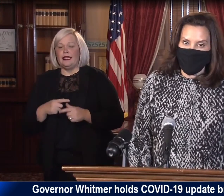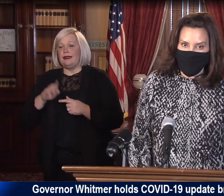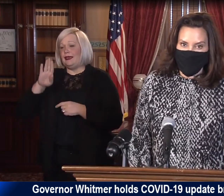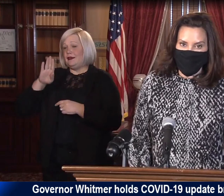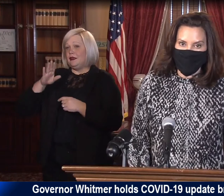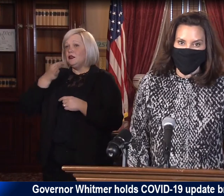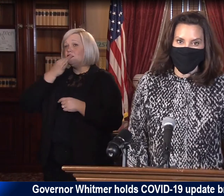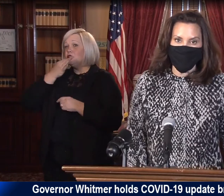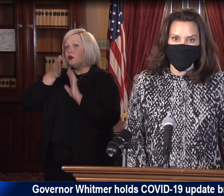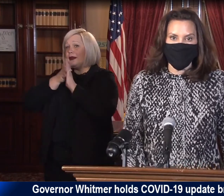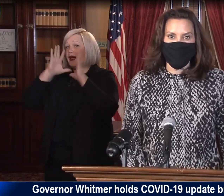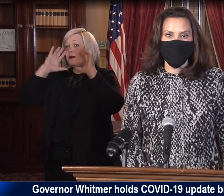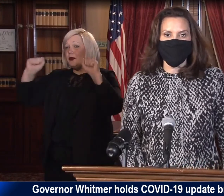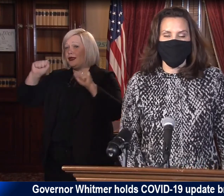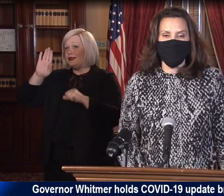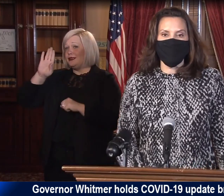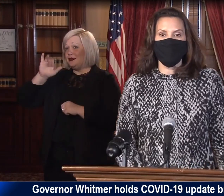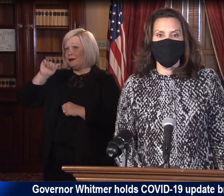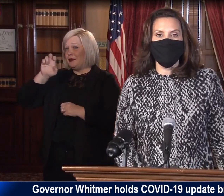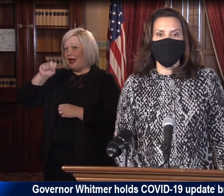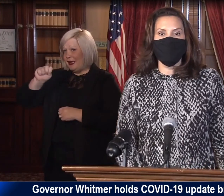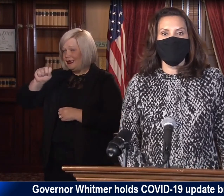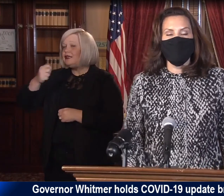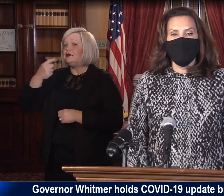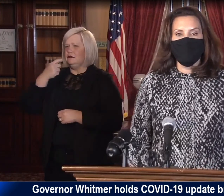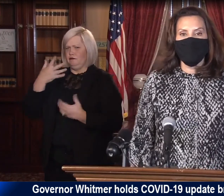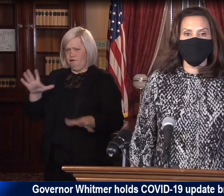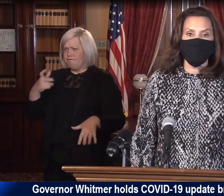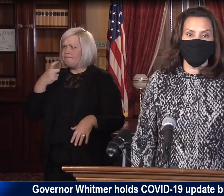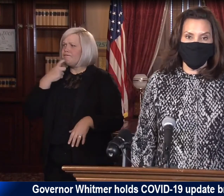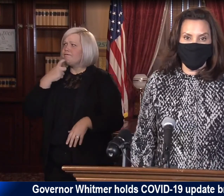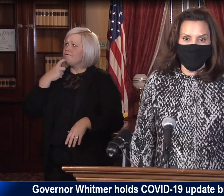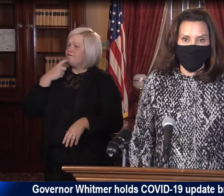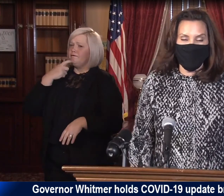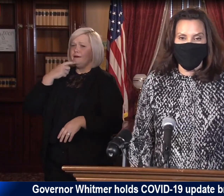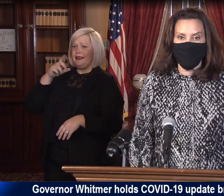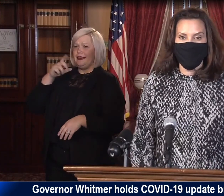incoming Biden administration has acknowledged that they will be using the DPA and